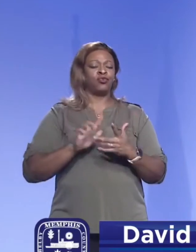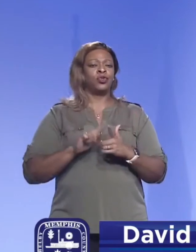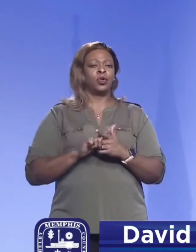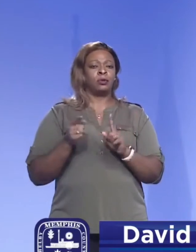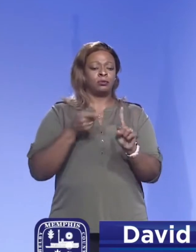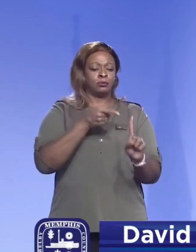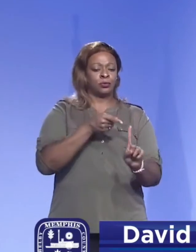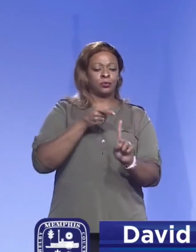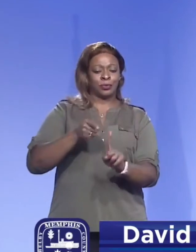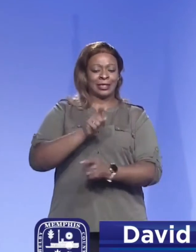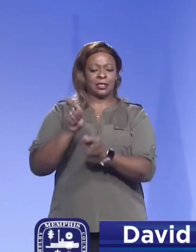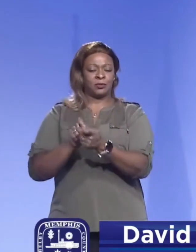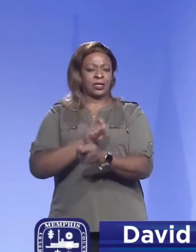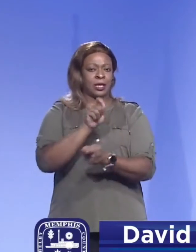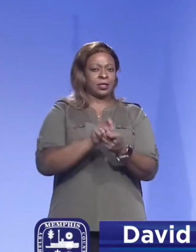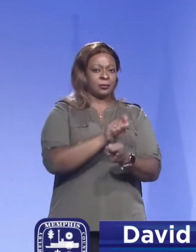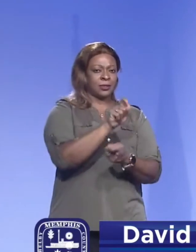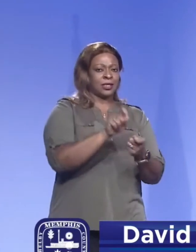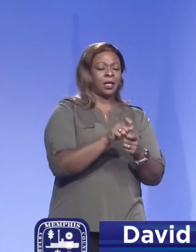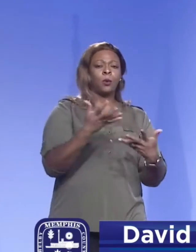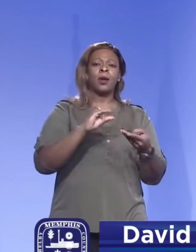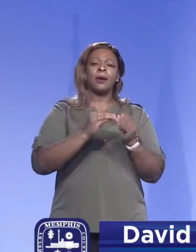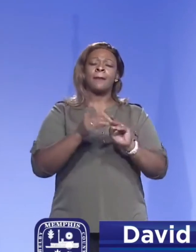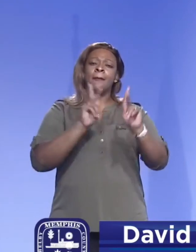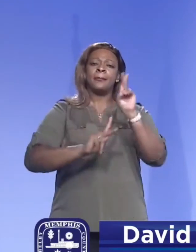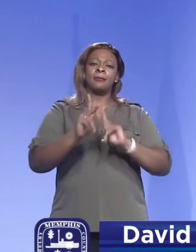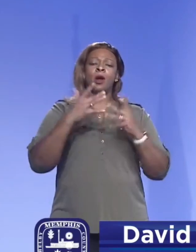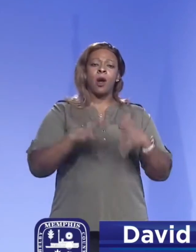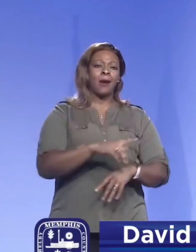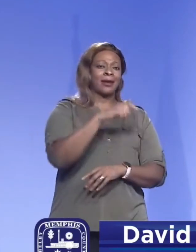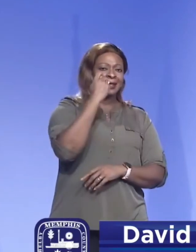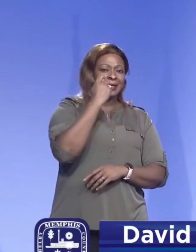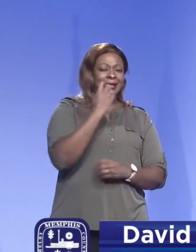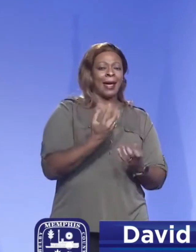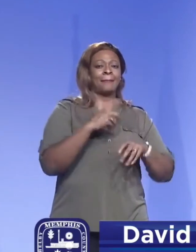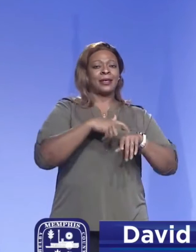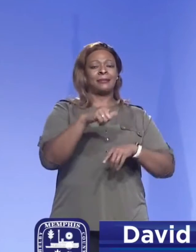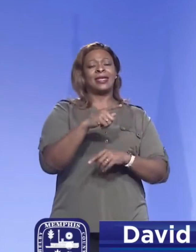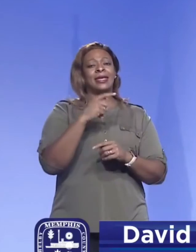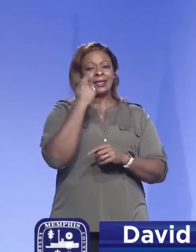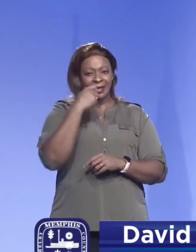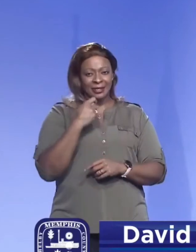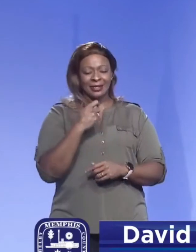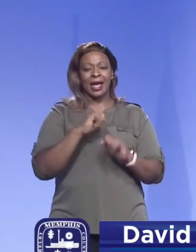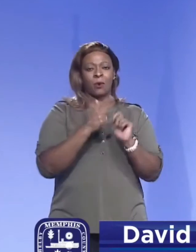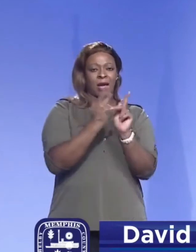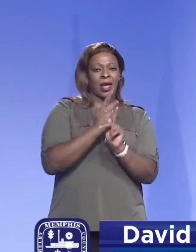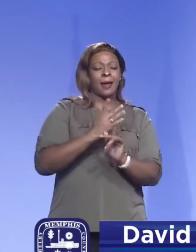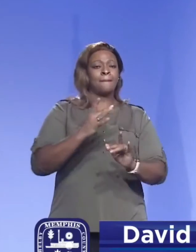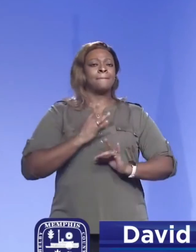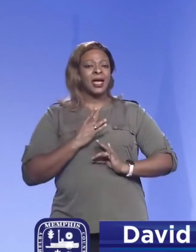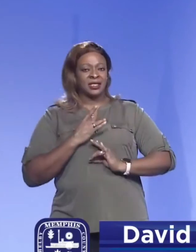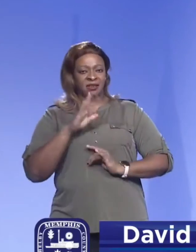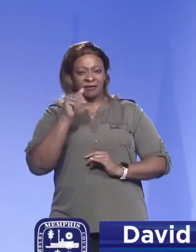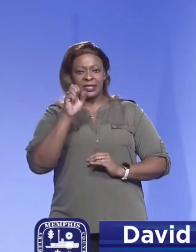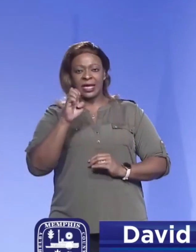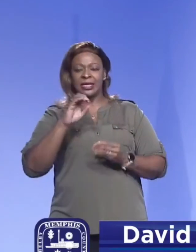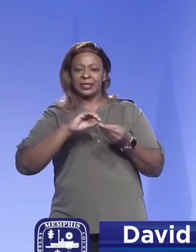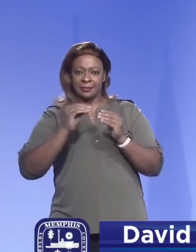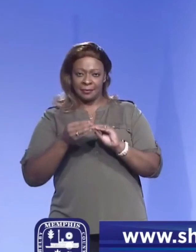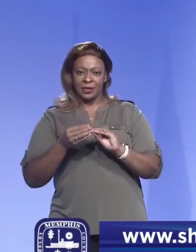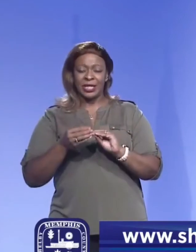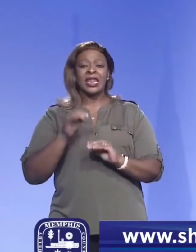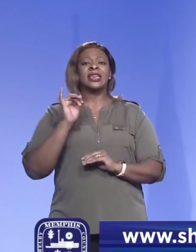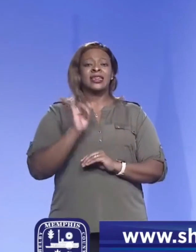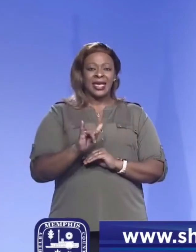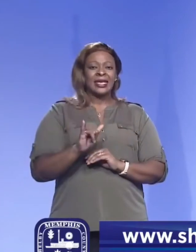more precisely on the number of persons tested and the way we calculate the positive case rate. And that